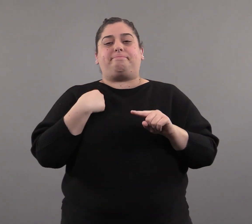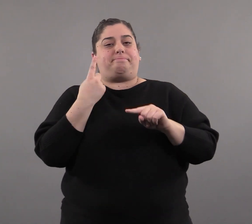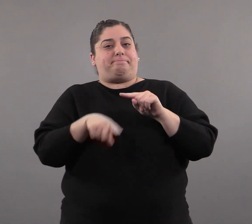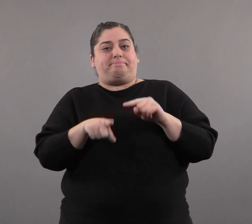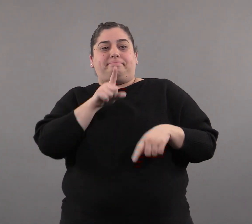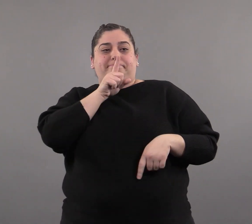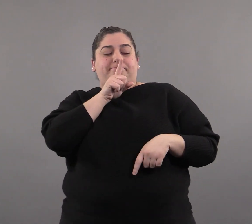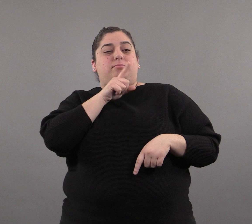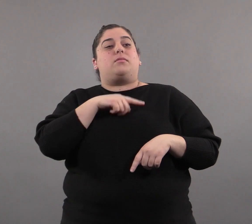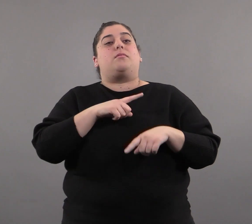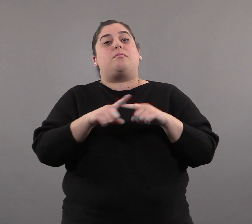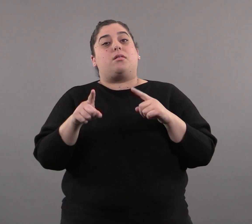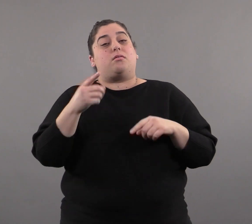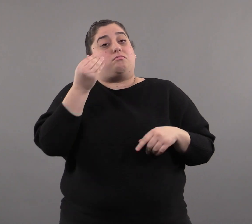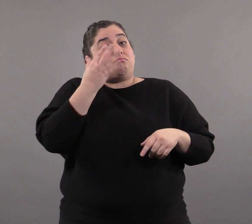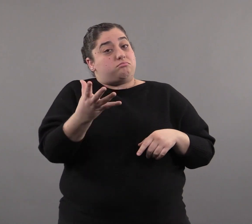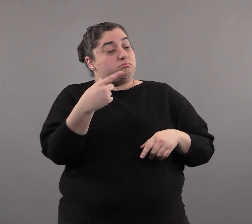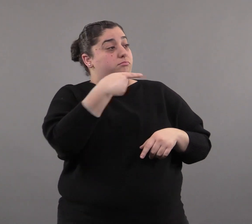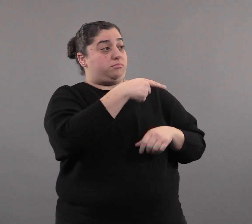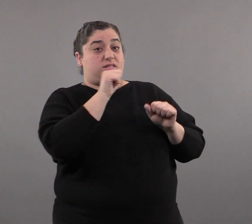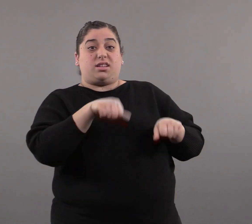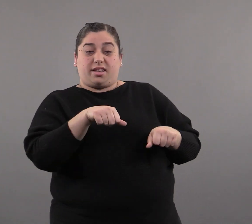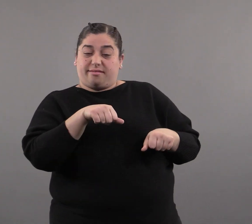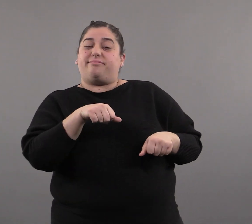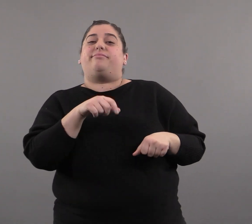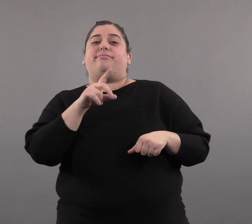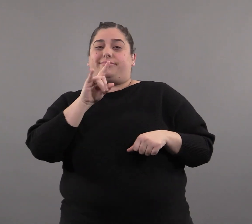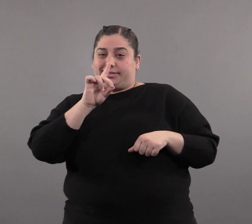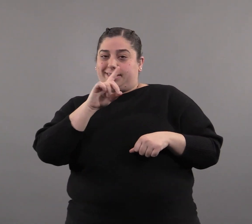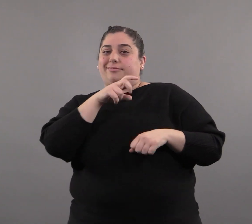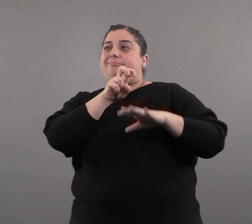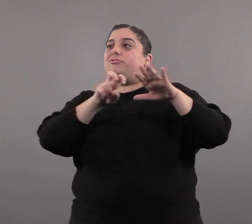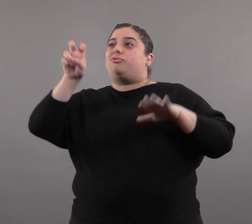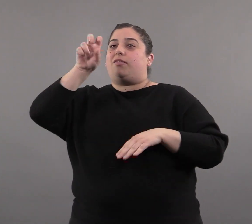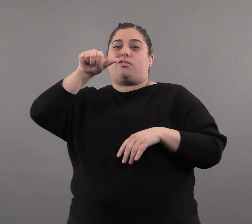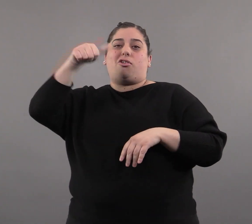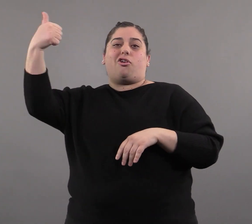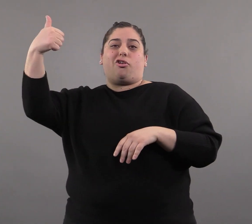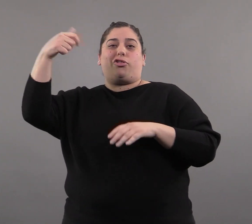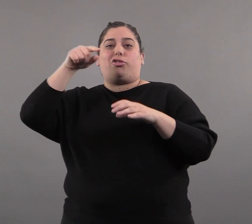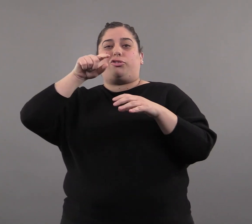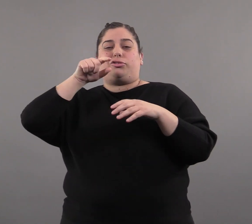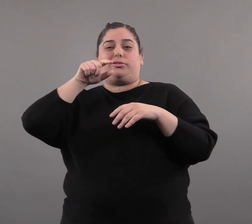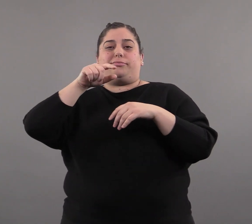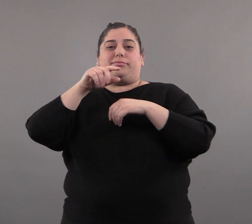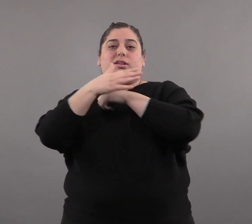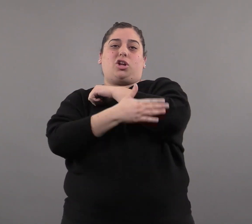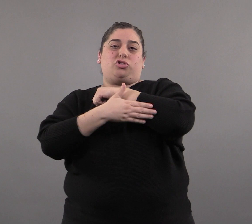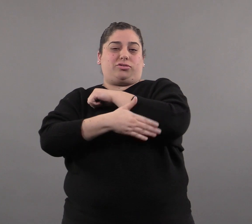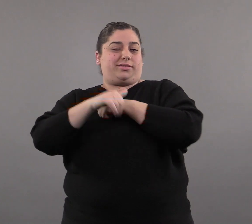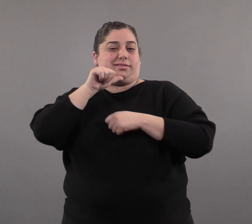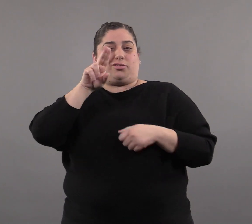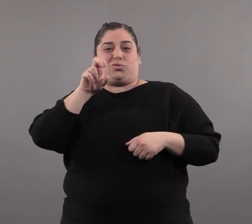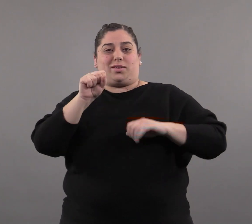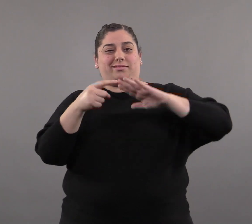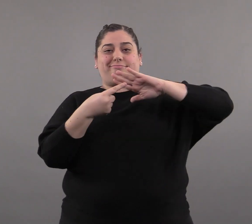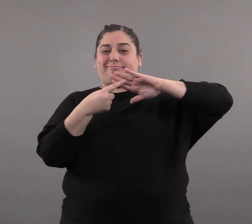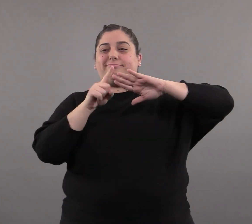is international, and we are not in a position nor able to confirm where treatment is being